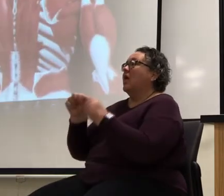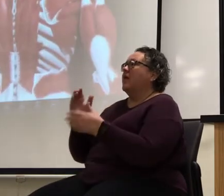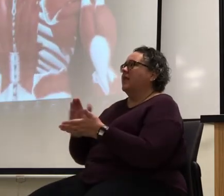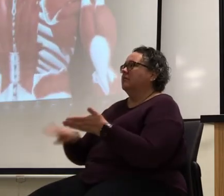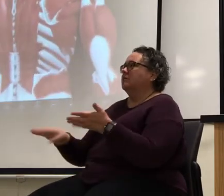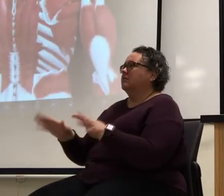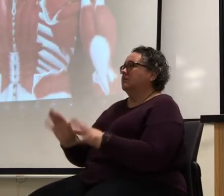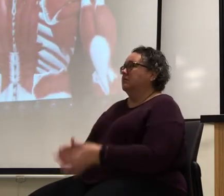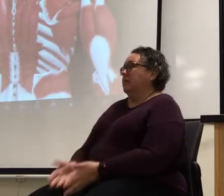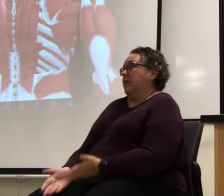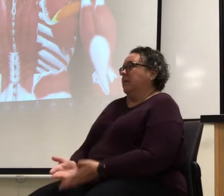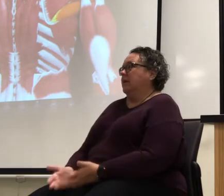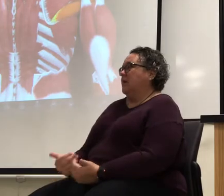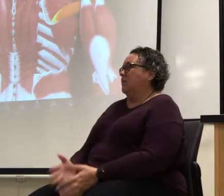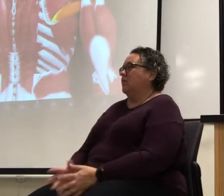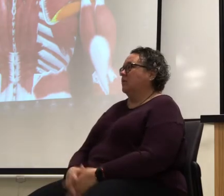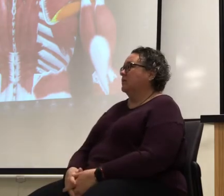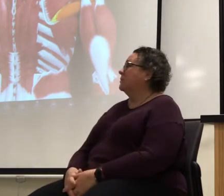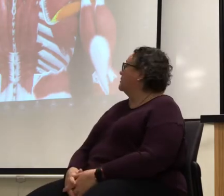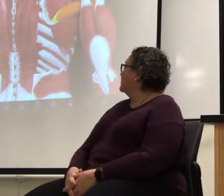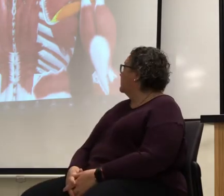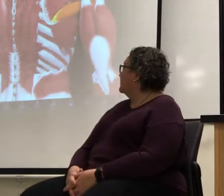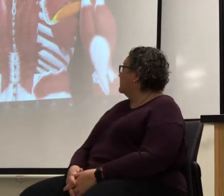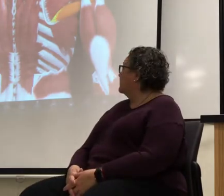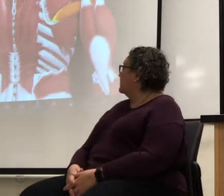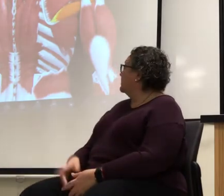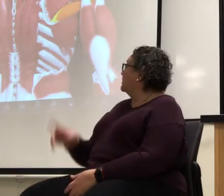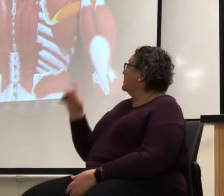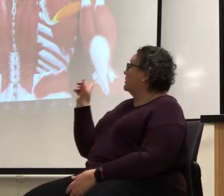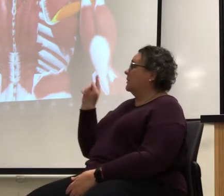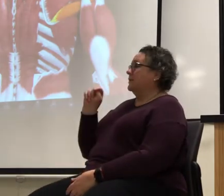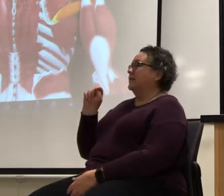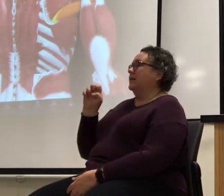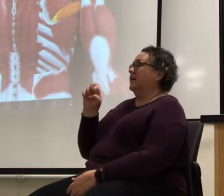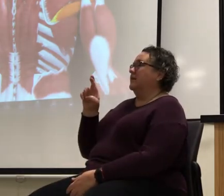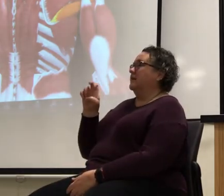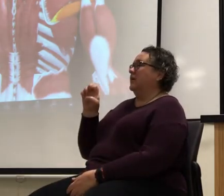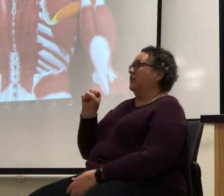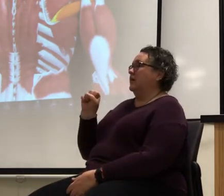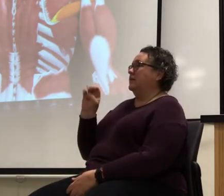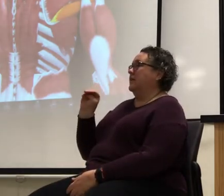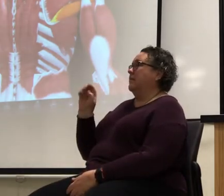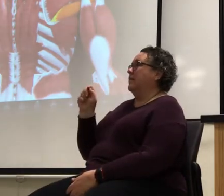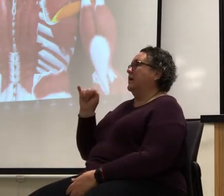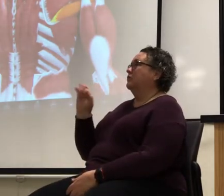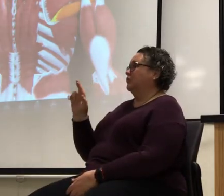Let me do some multiple highlights here. Here's teres major. That's the one we're doing. I'm about to select.